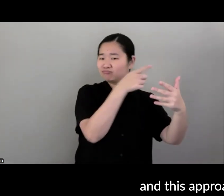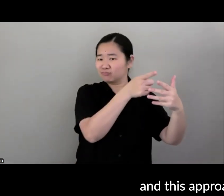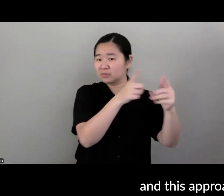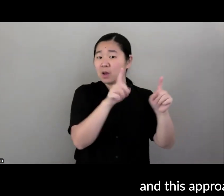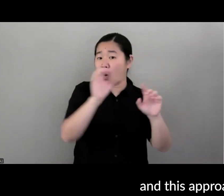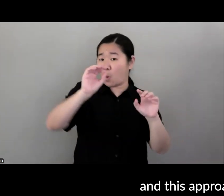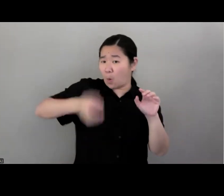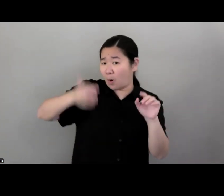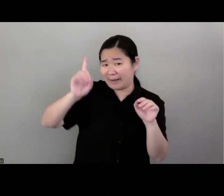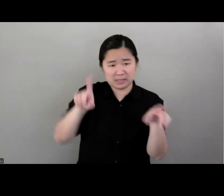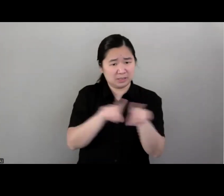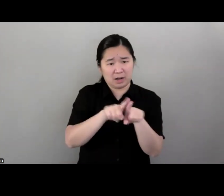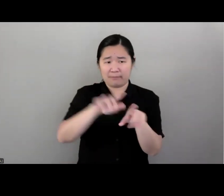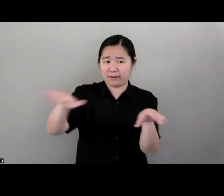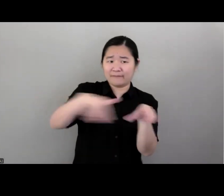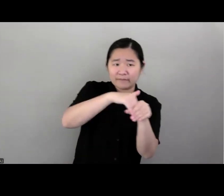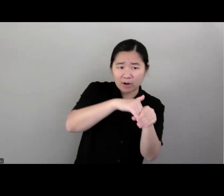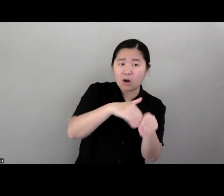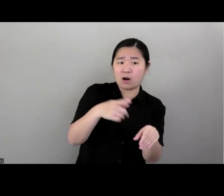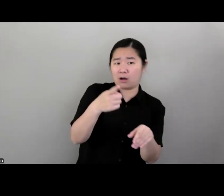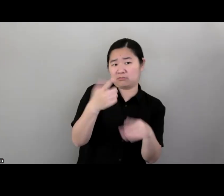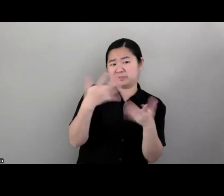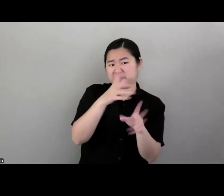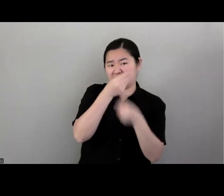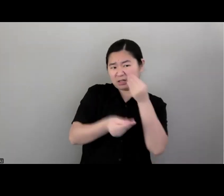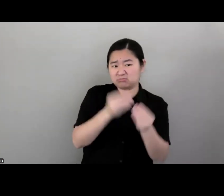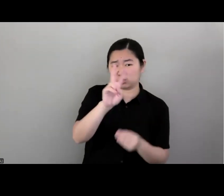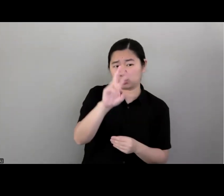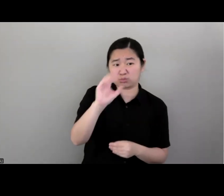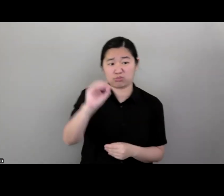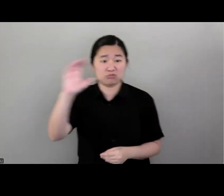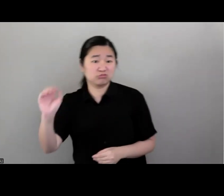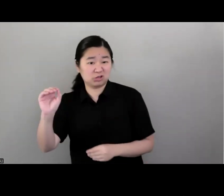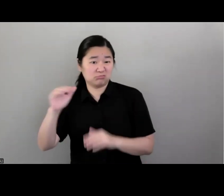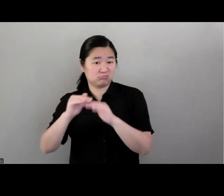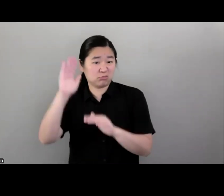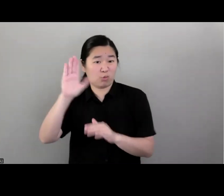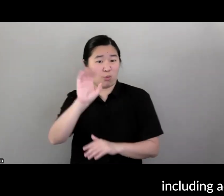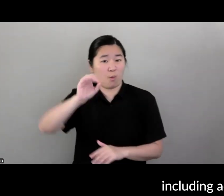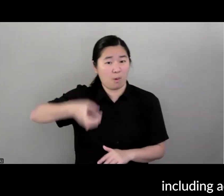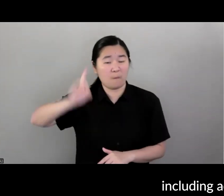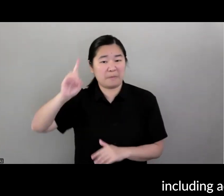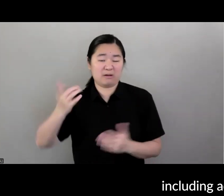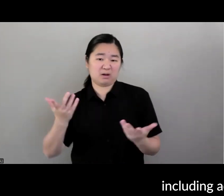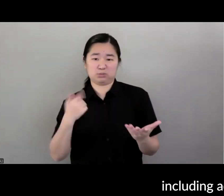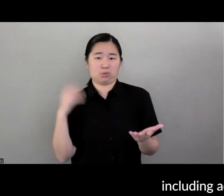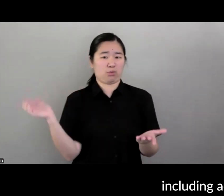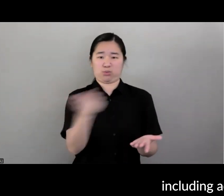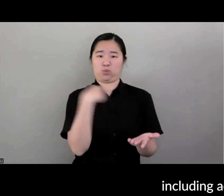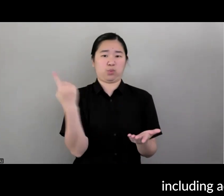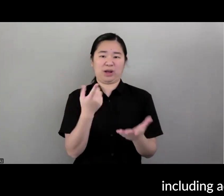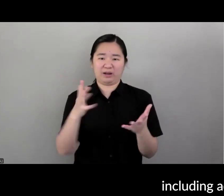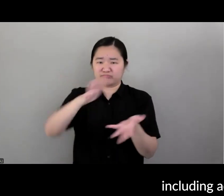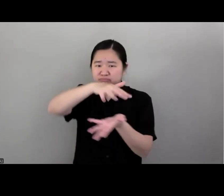of ambition for a program and for the partnerships in which operate within that, including added value through